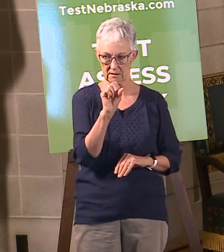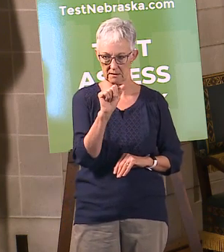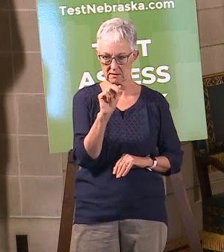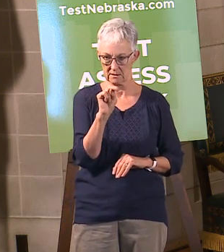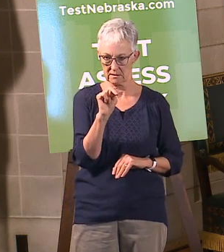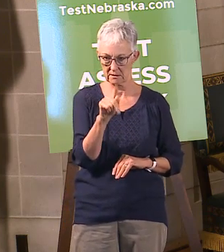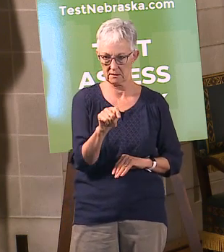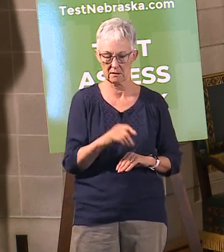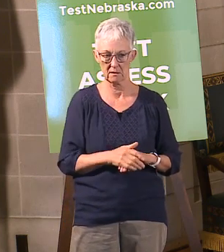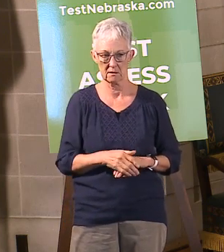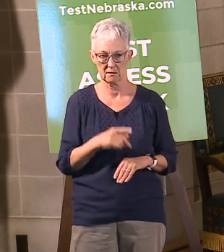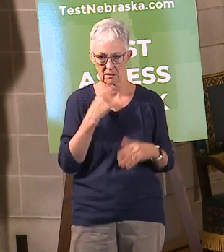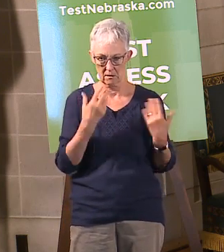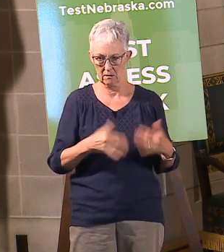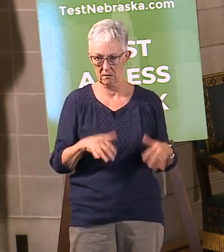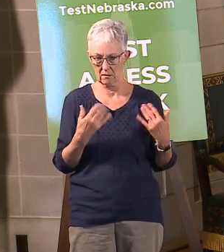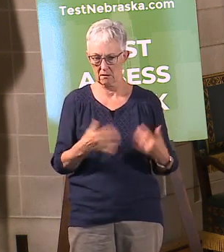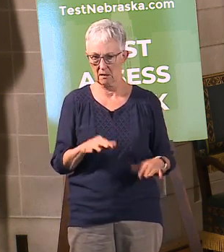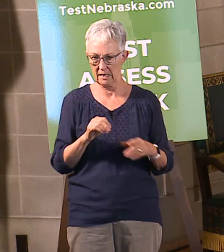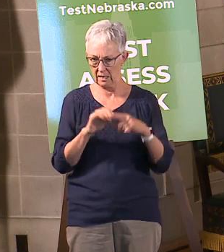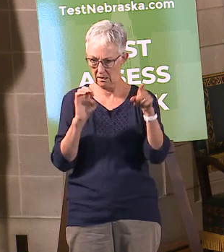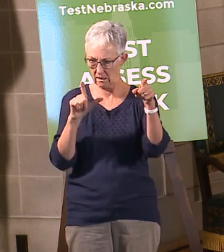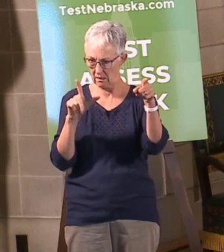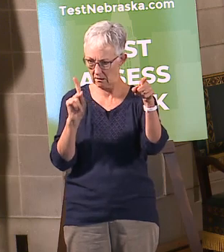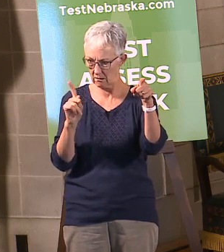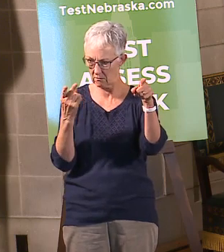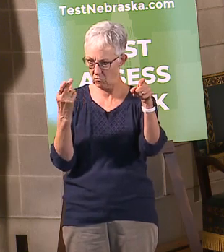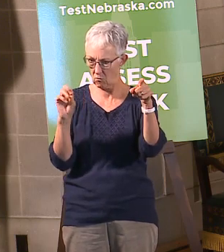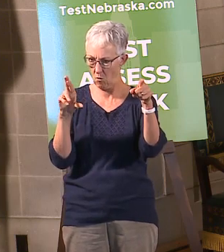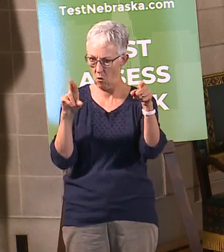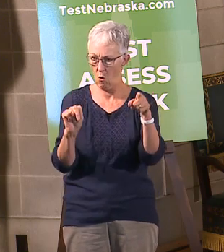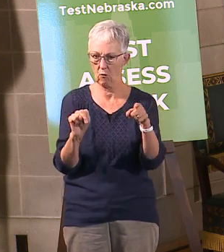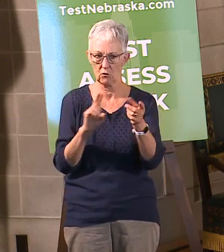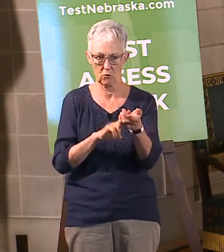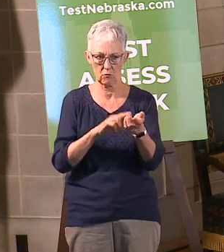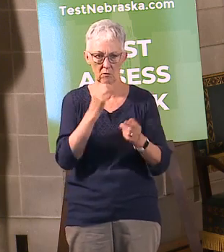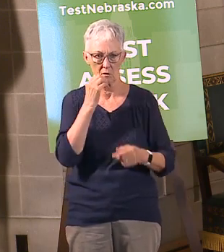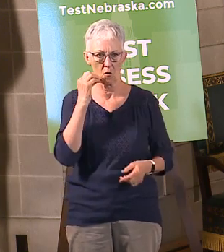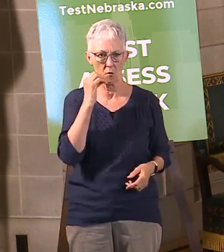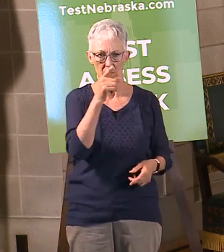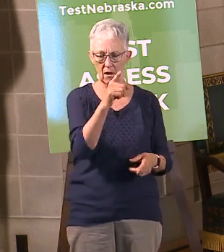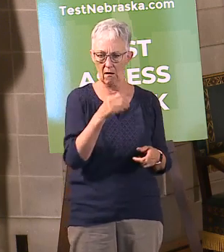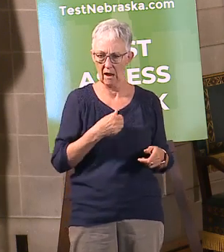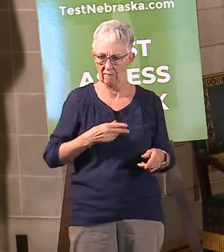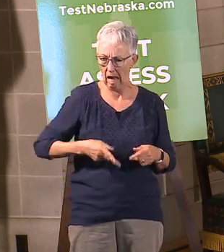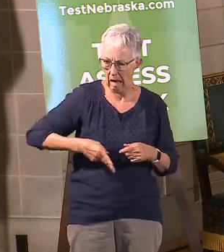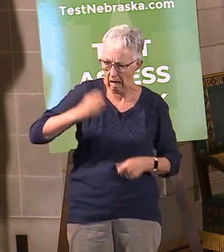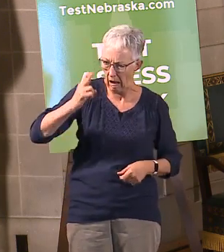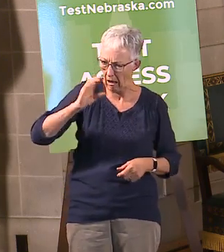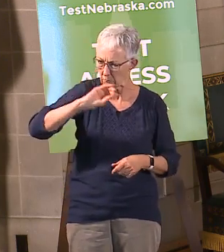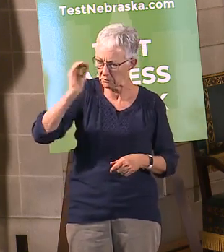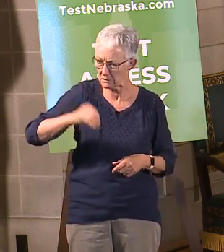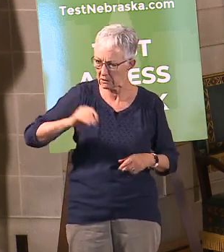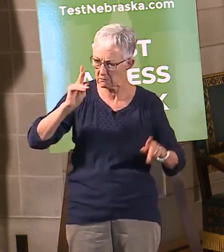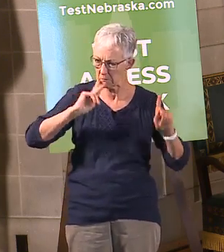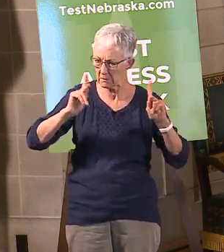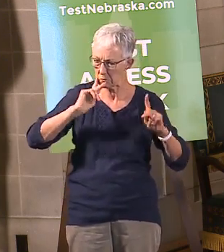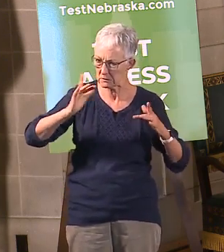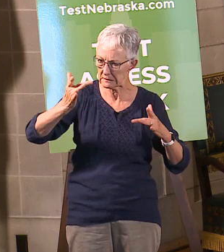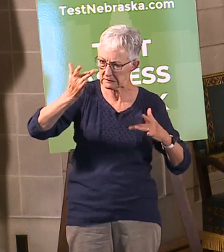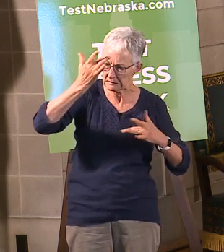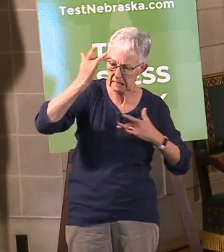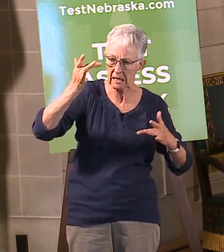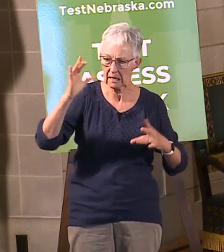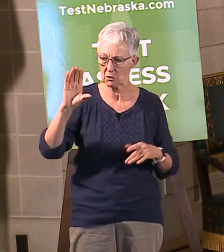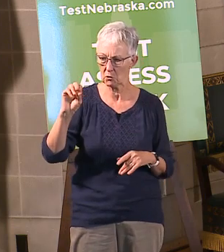long-term care facility in Elkhorn. What role the state, if any, is playing in assessing the issue? Again, what we do is kind of what Becky was talking about.